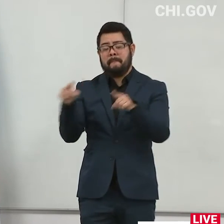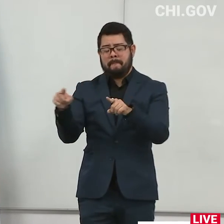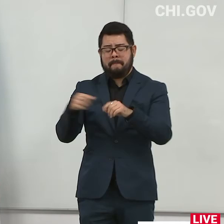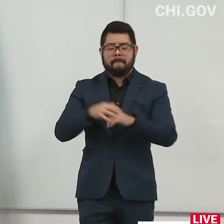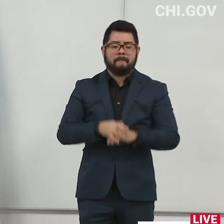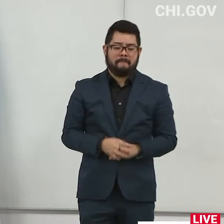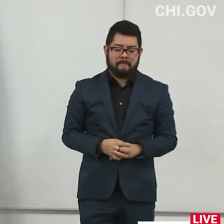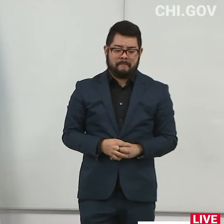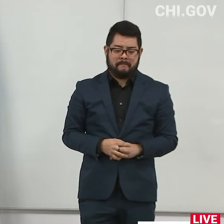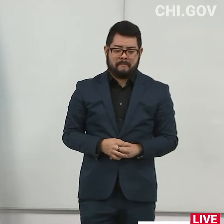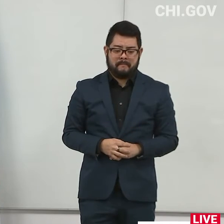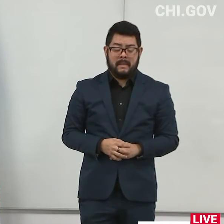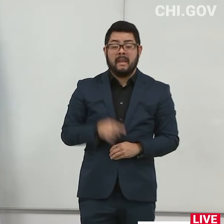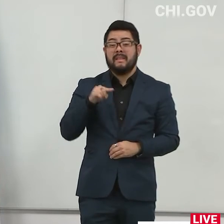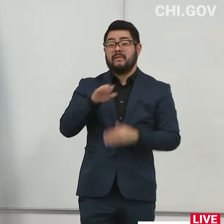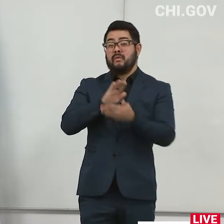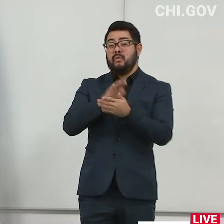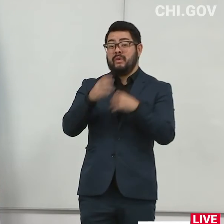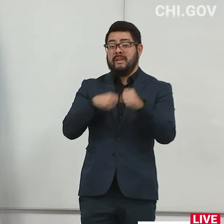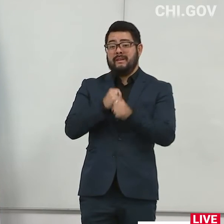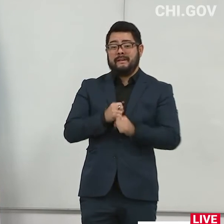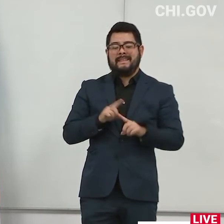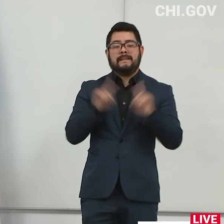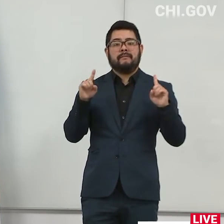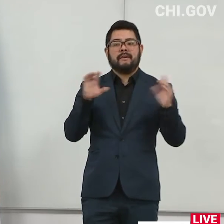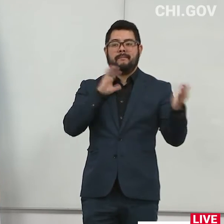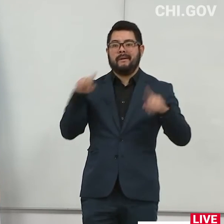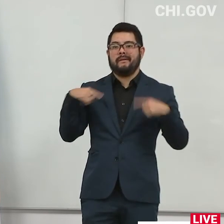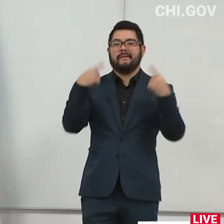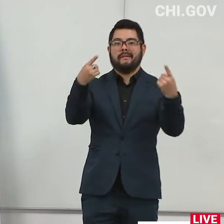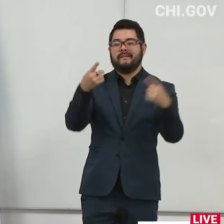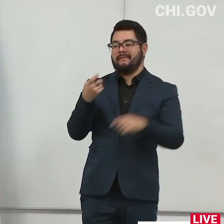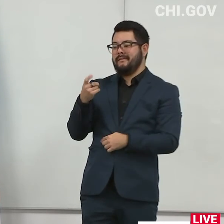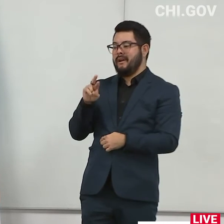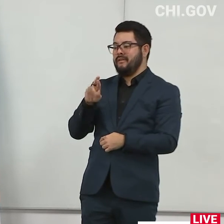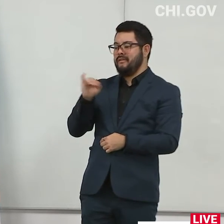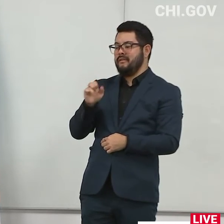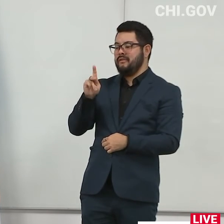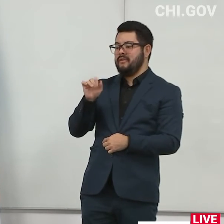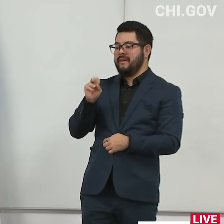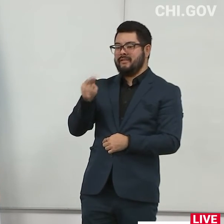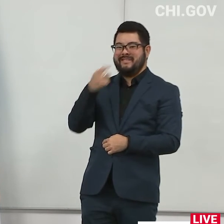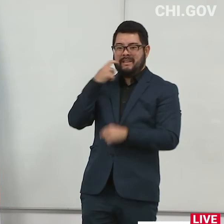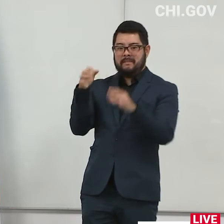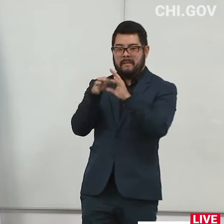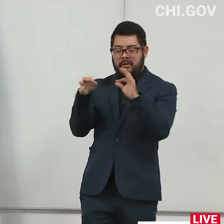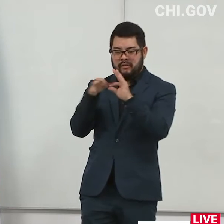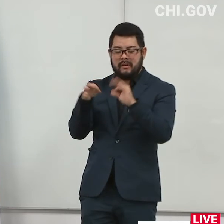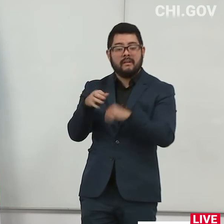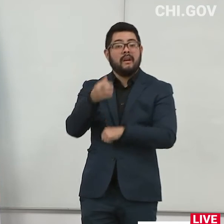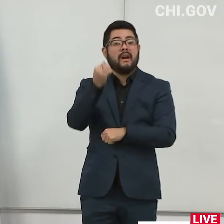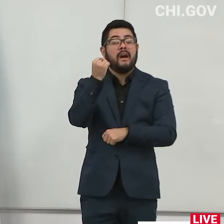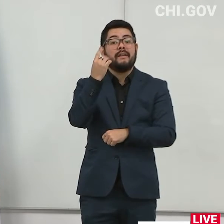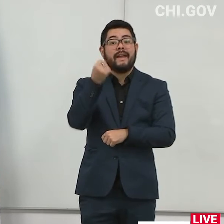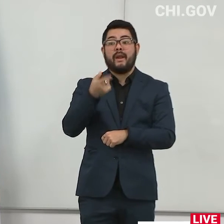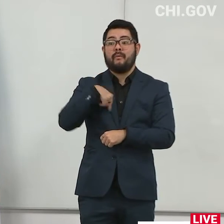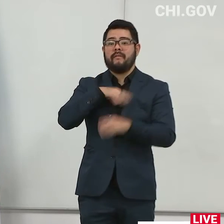this unique school year, as you heard from Dr. Jackson, and you've heard really from us all summer long, we've distributed more